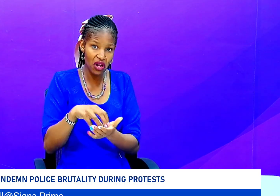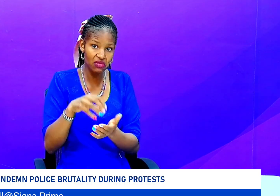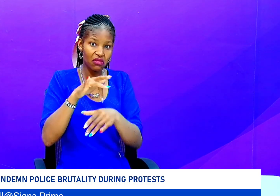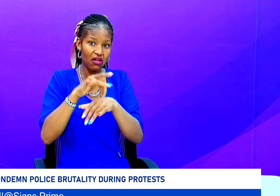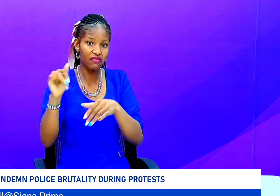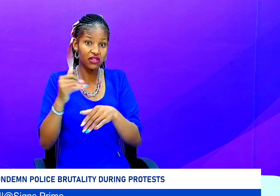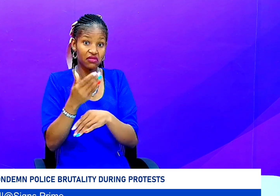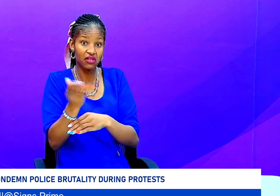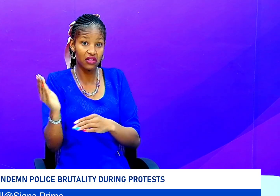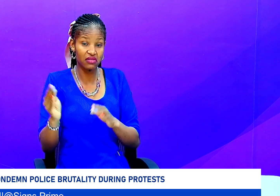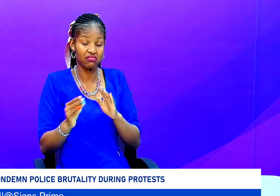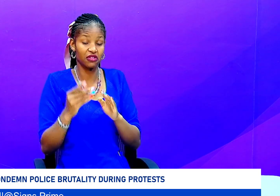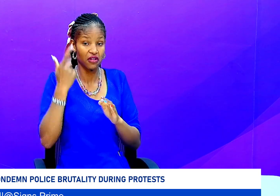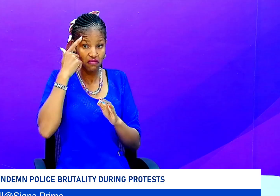broader governance issues